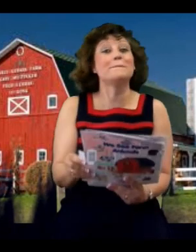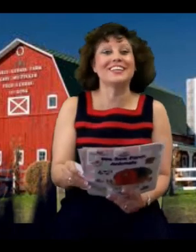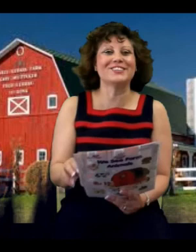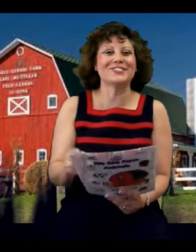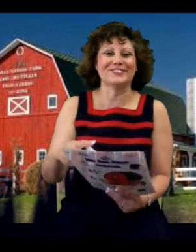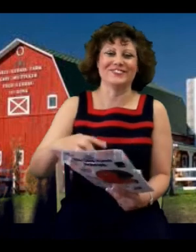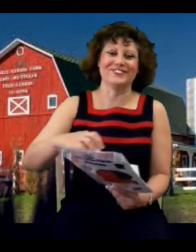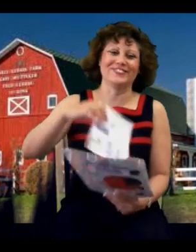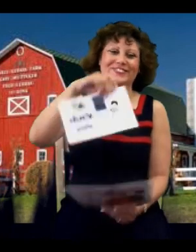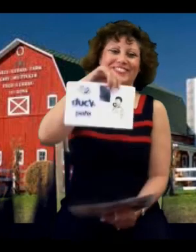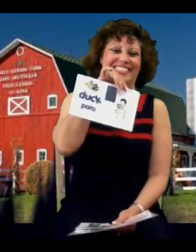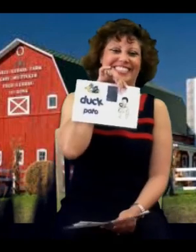pato.